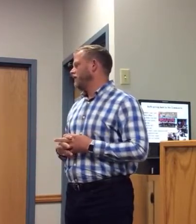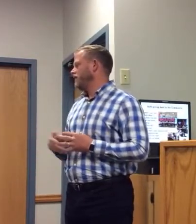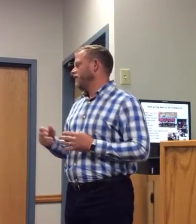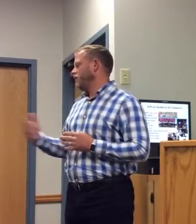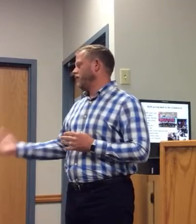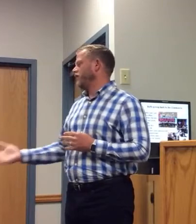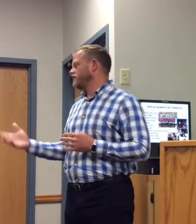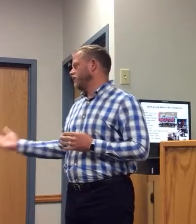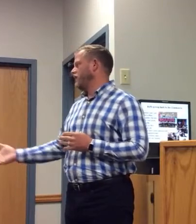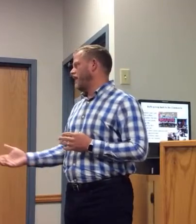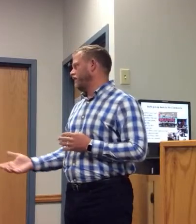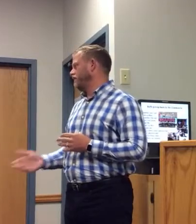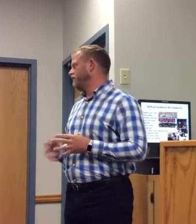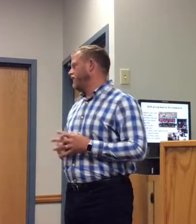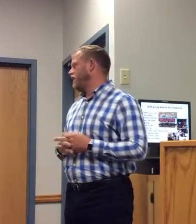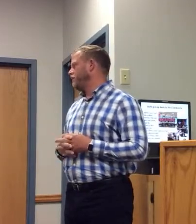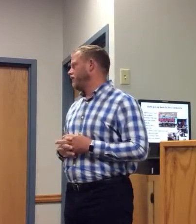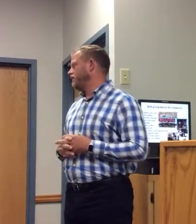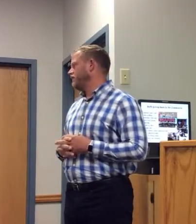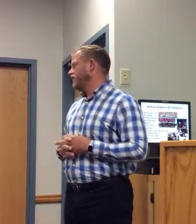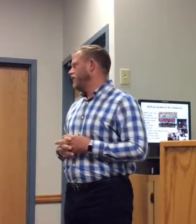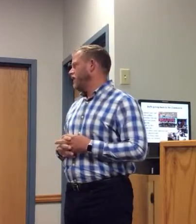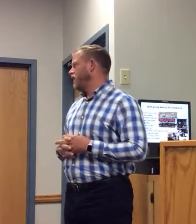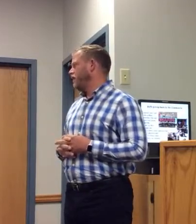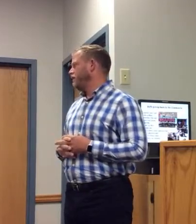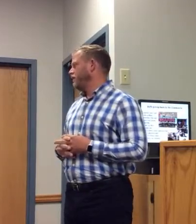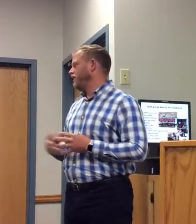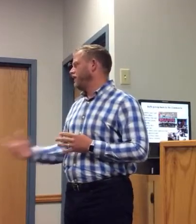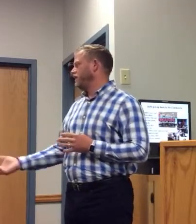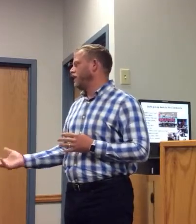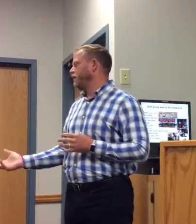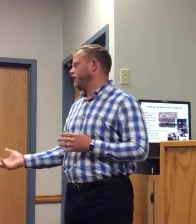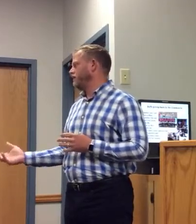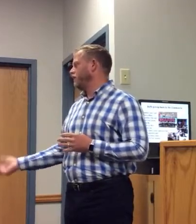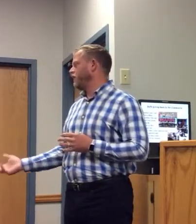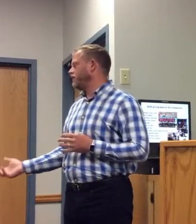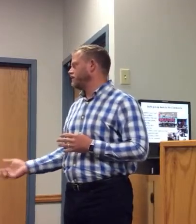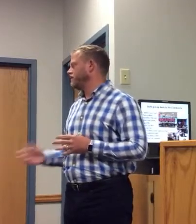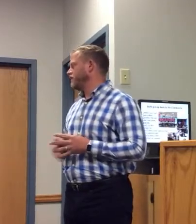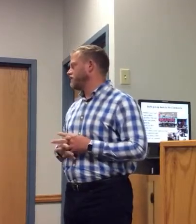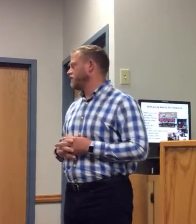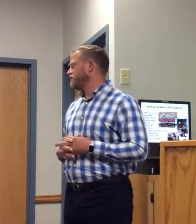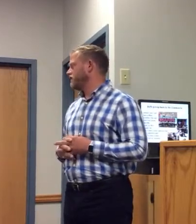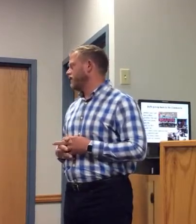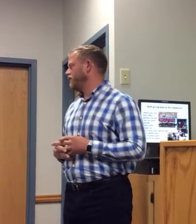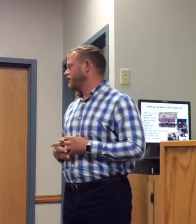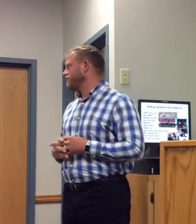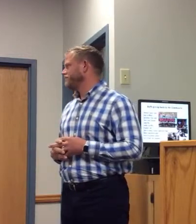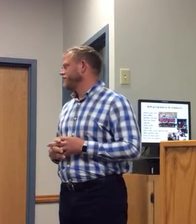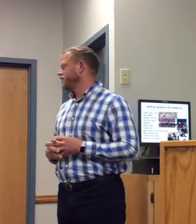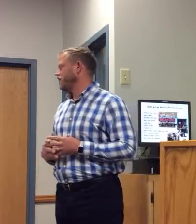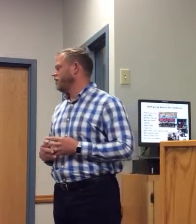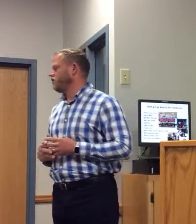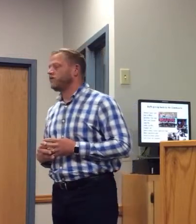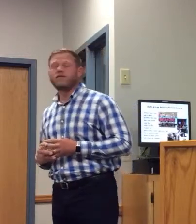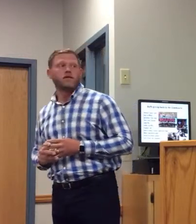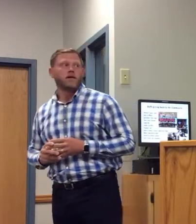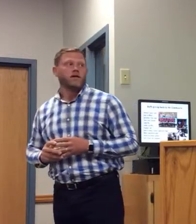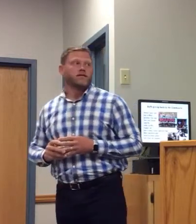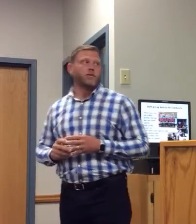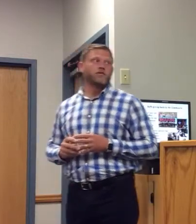actually one of our student athletes' families that ended up, his little brothers and sisters receiving